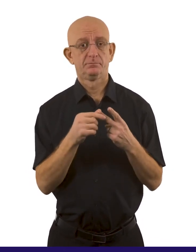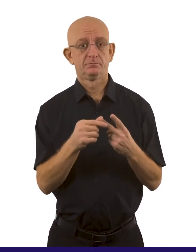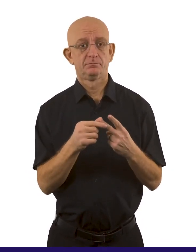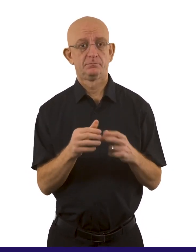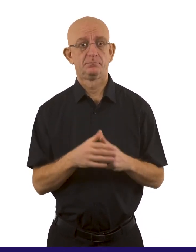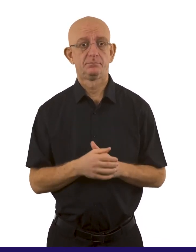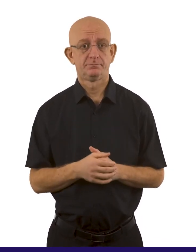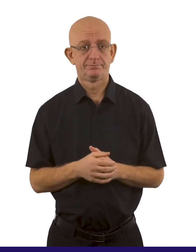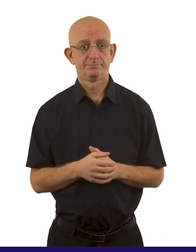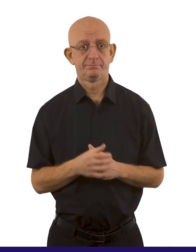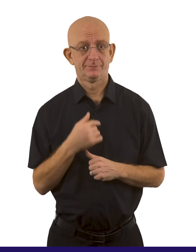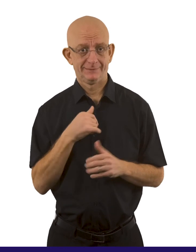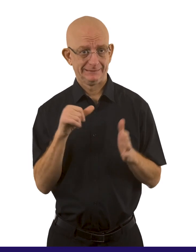Difficulty to get immediate help.